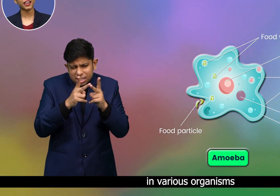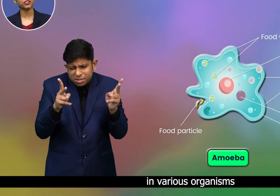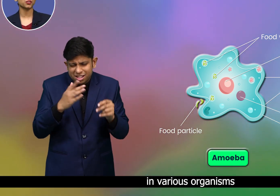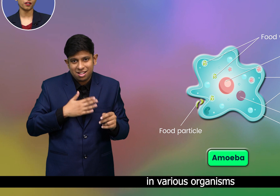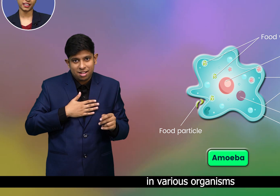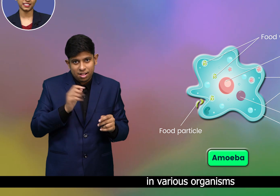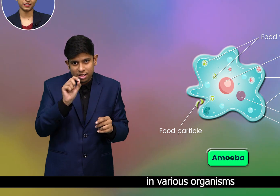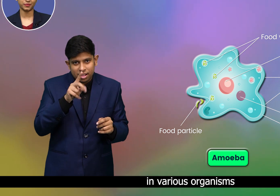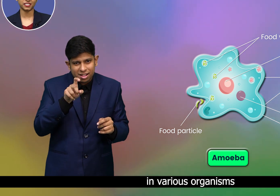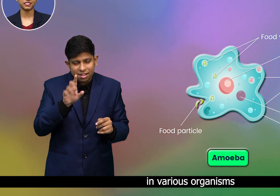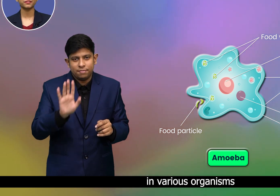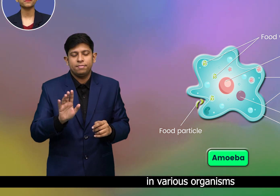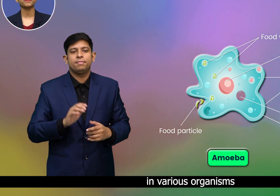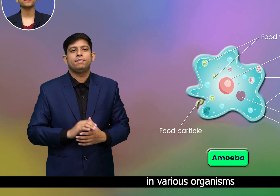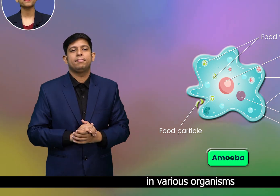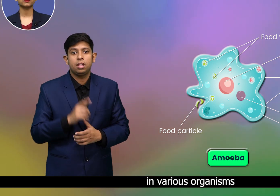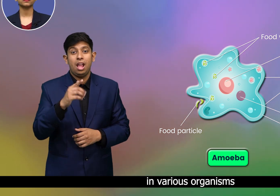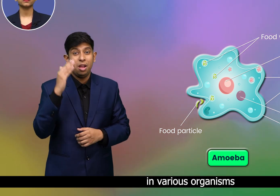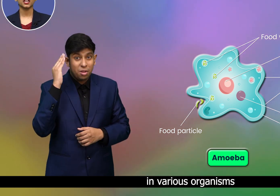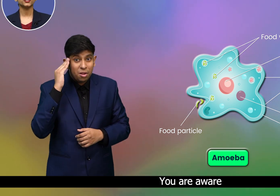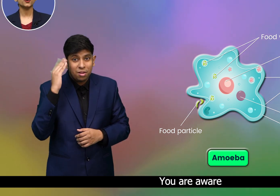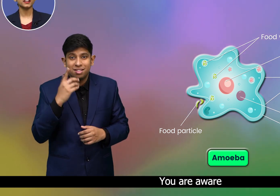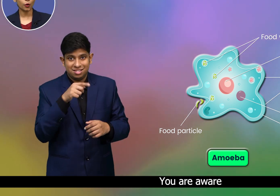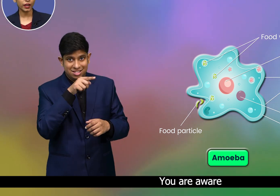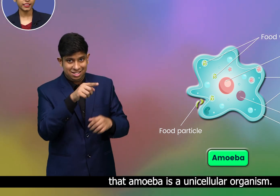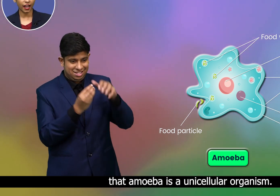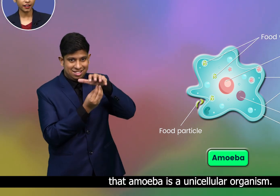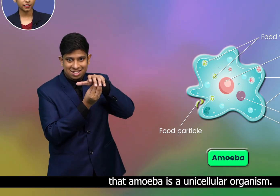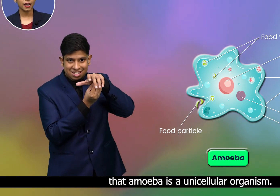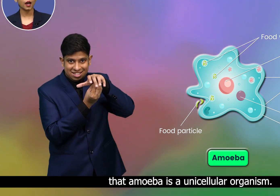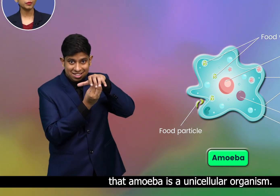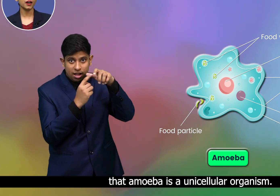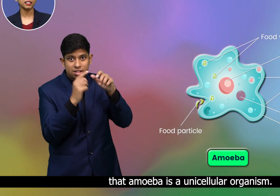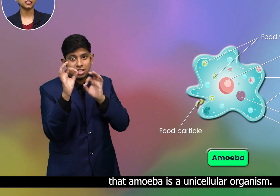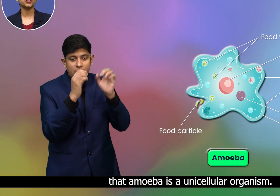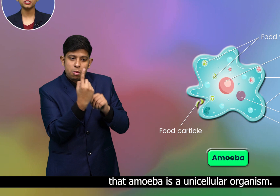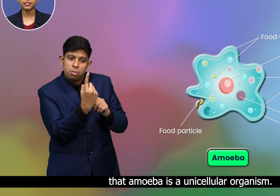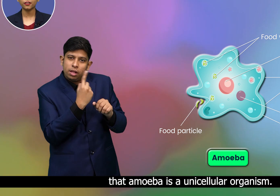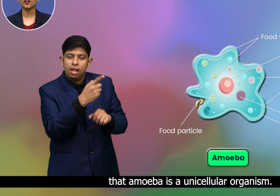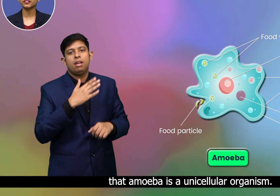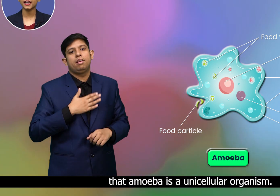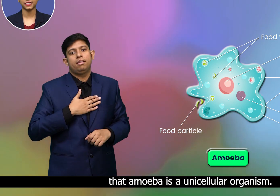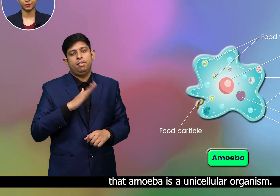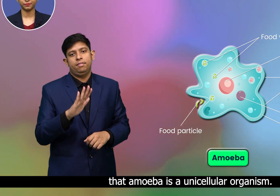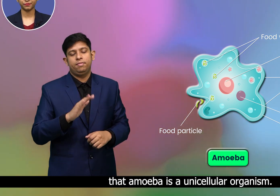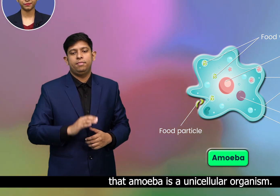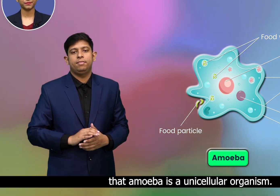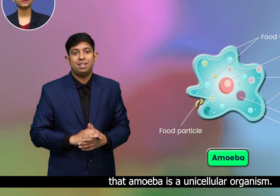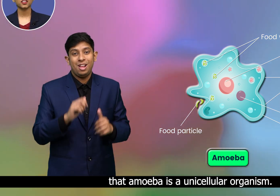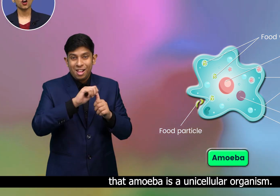in various organisms. You are aware that amoeba is a unicellular